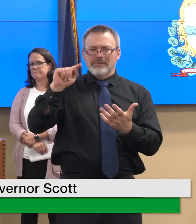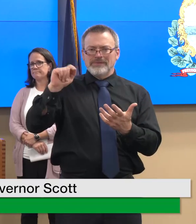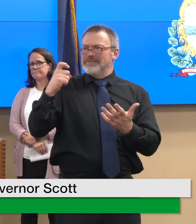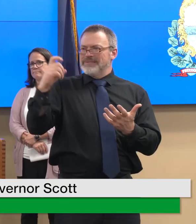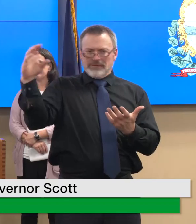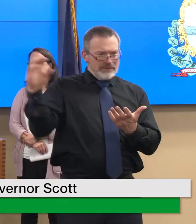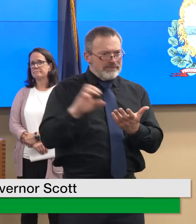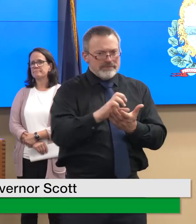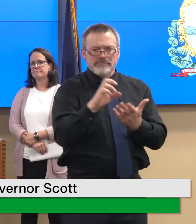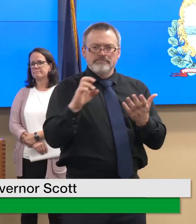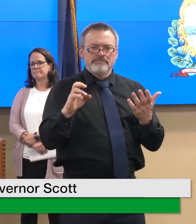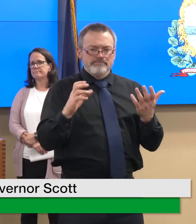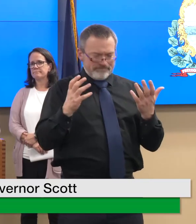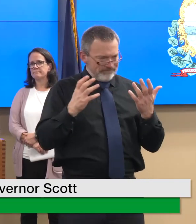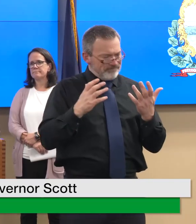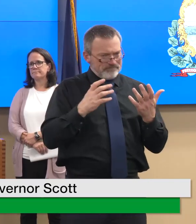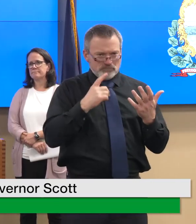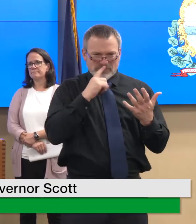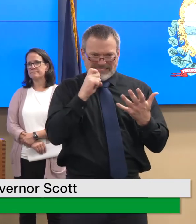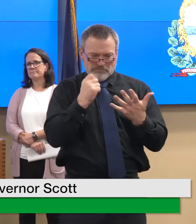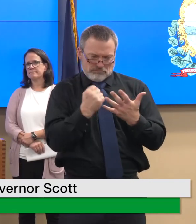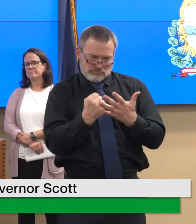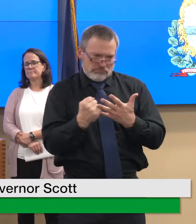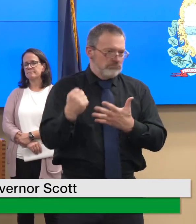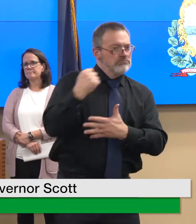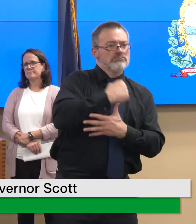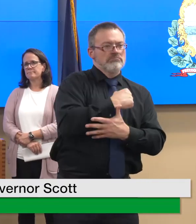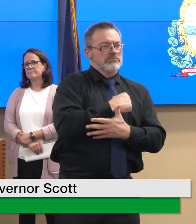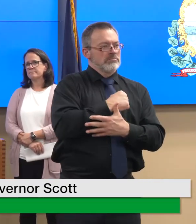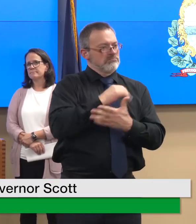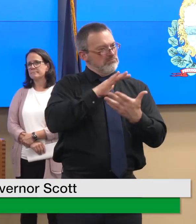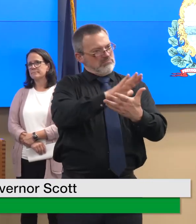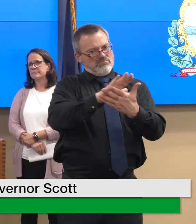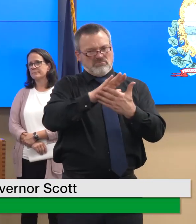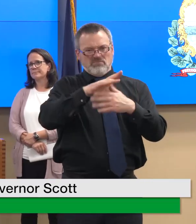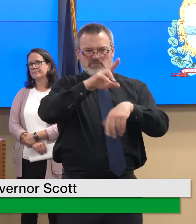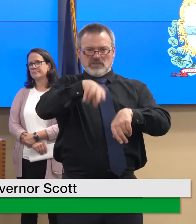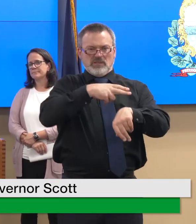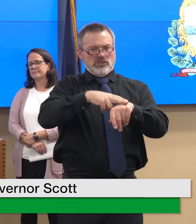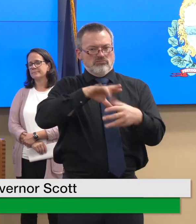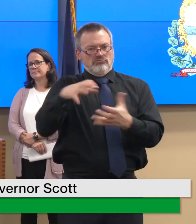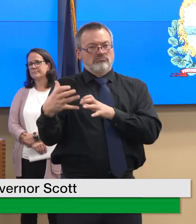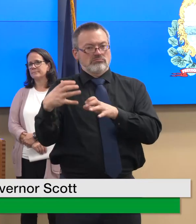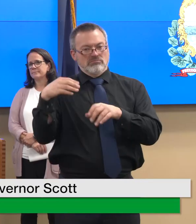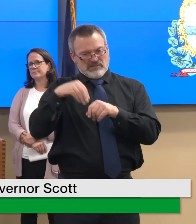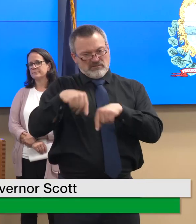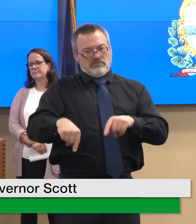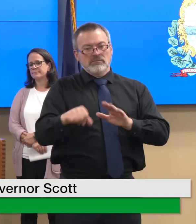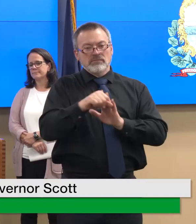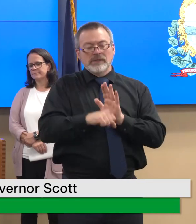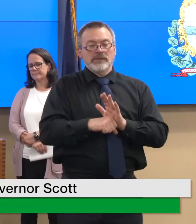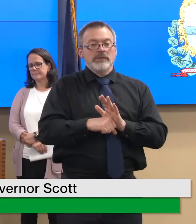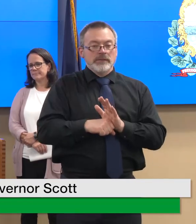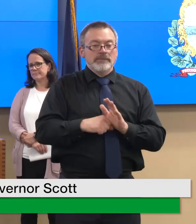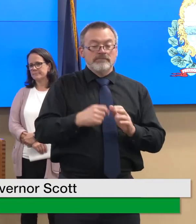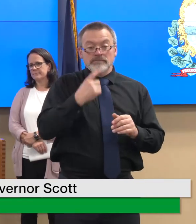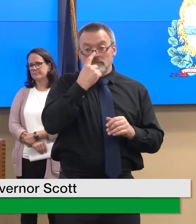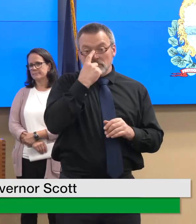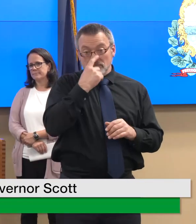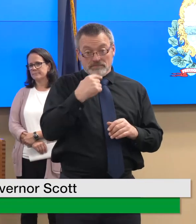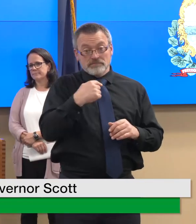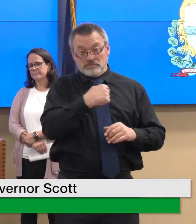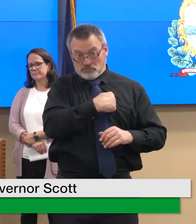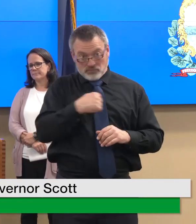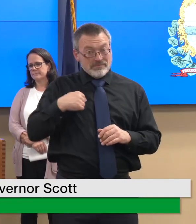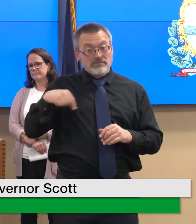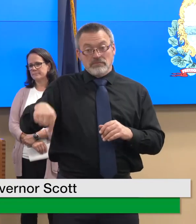near the top of that list. But I think as a helpful note, we did invest, in